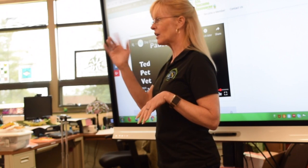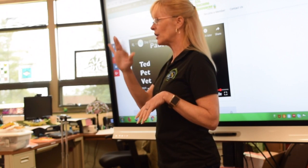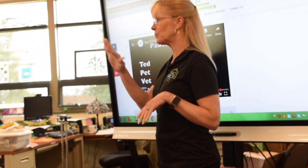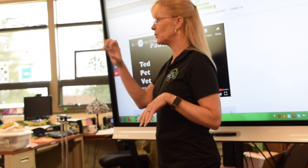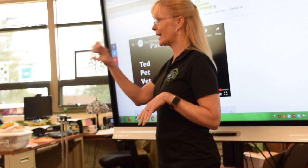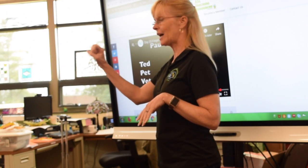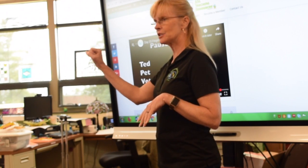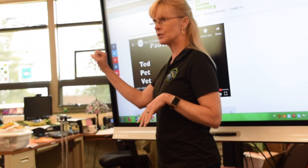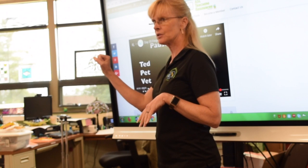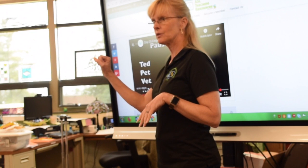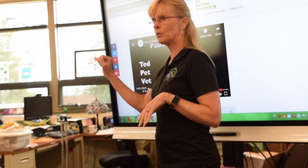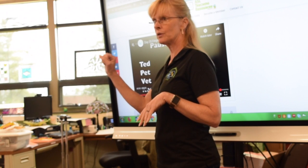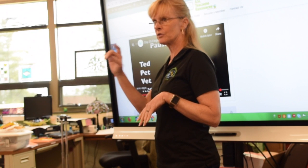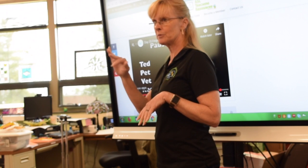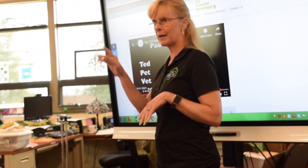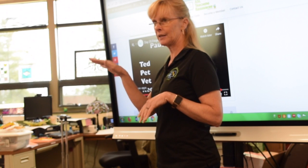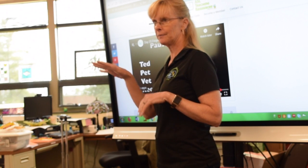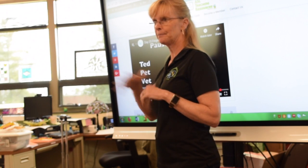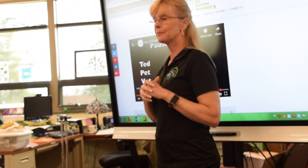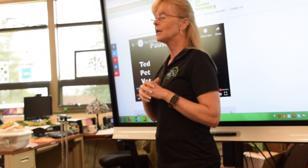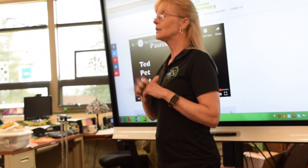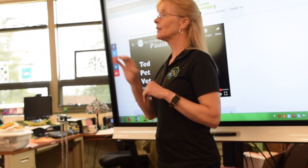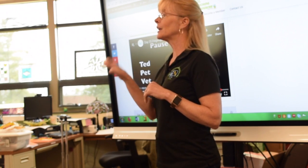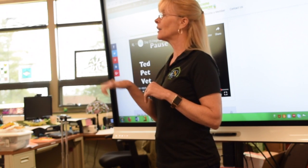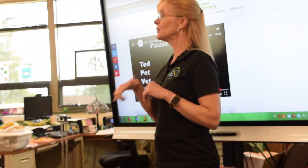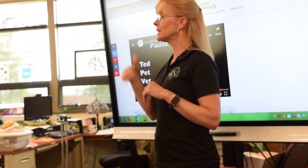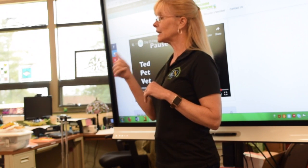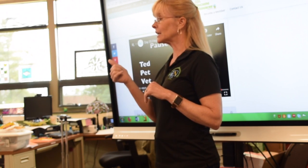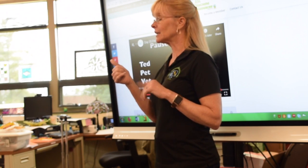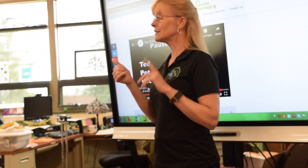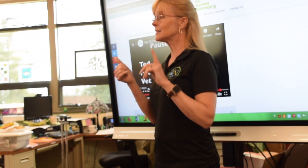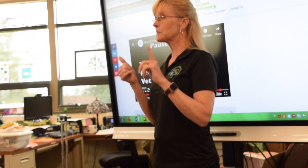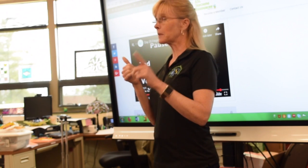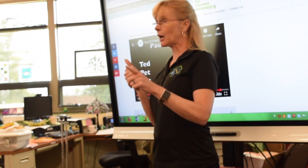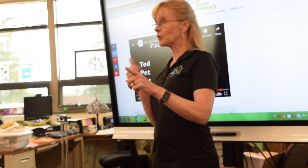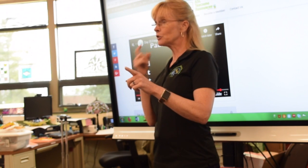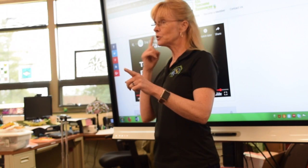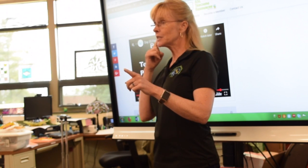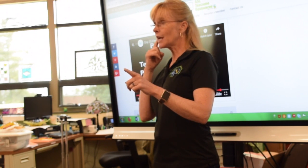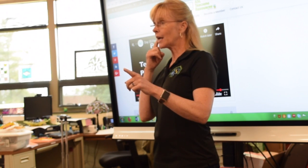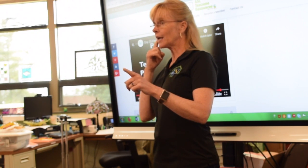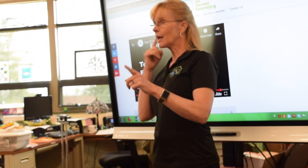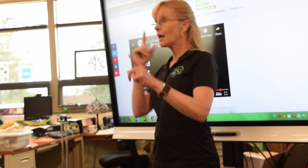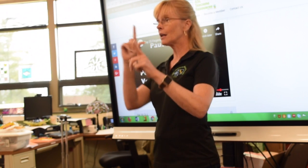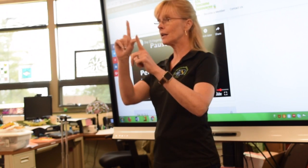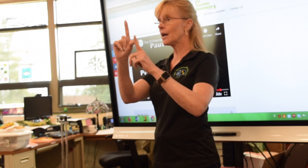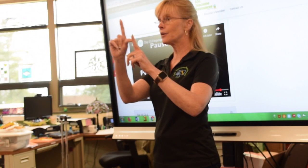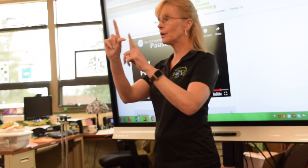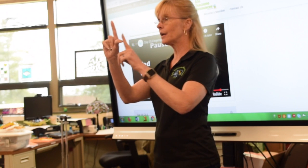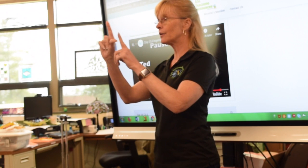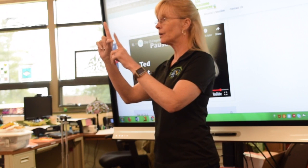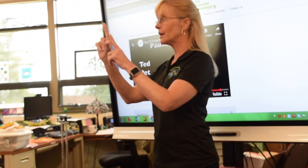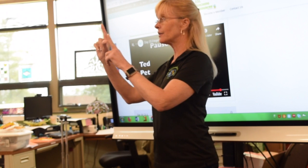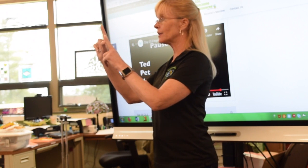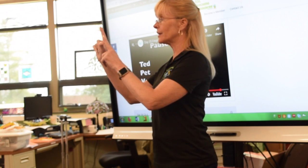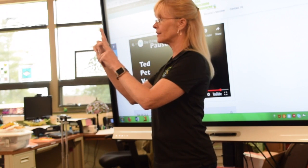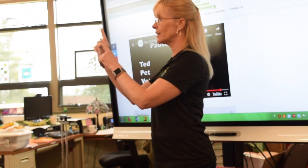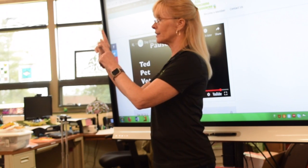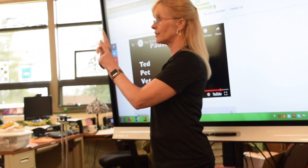help you catch what they're spelling. Now the other thing is, I heard you say letter, letter, letter, letter, letter,